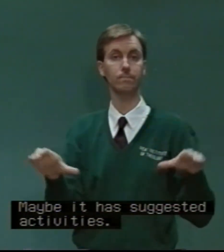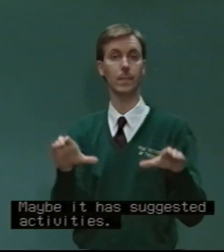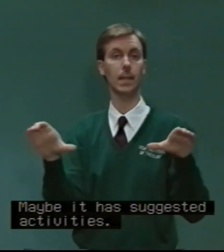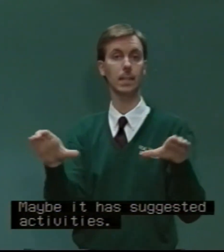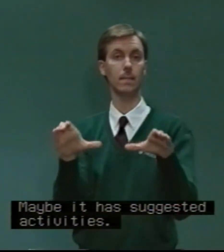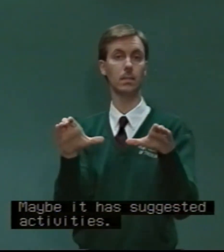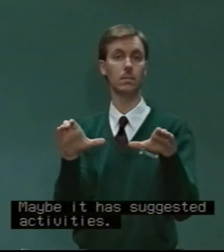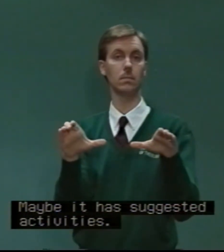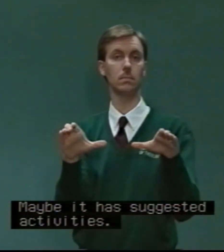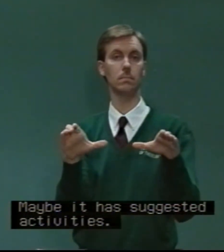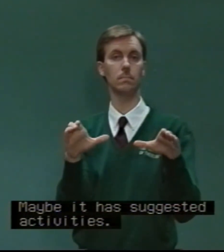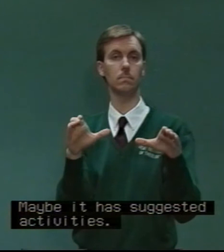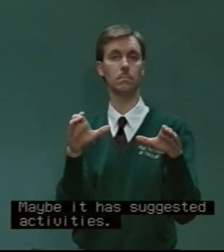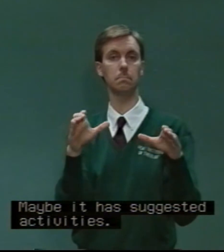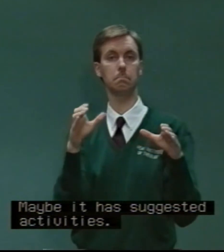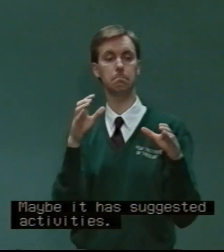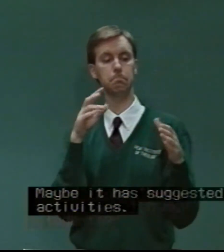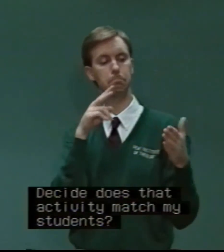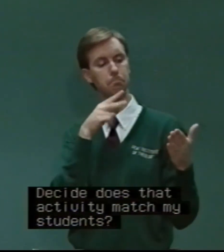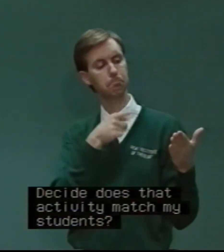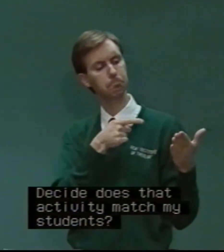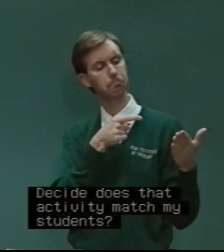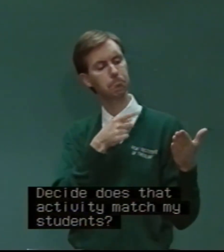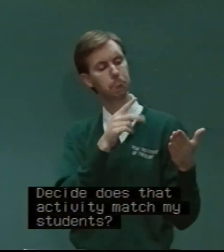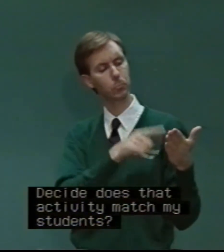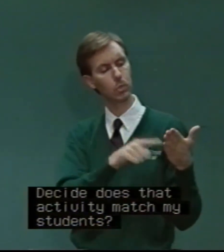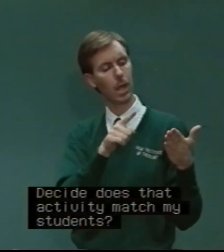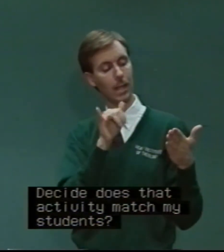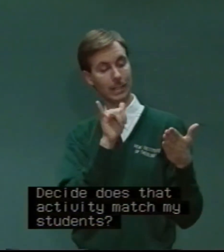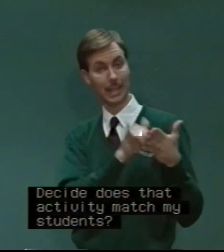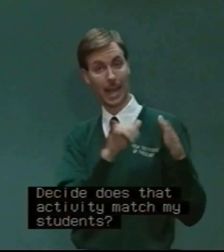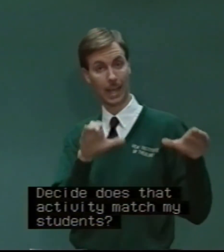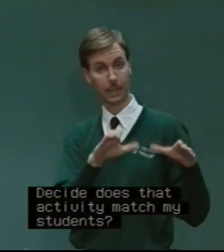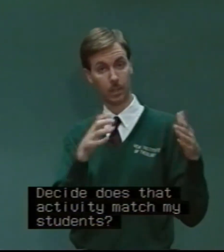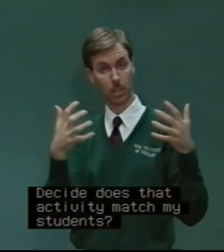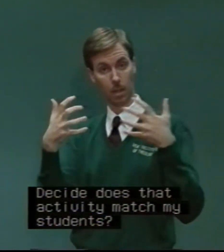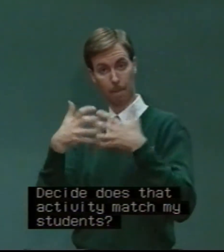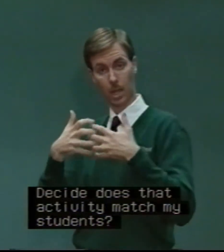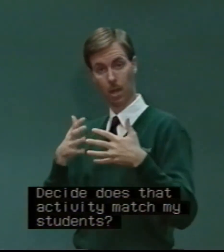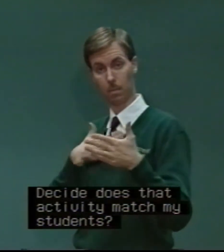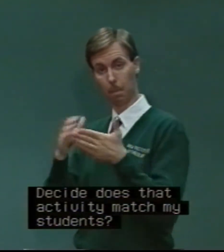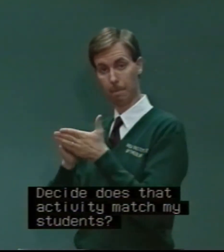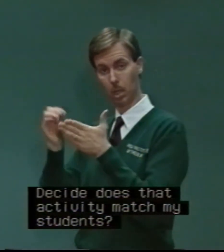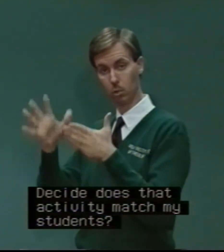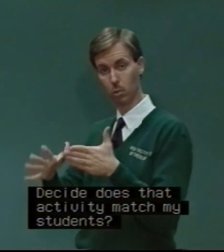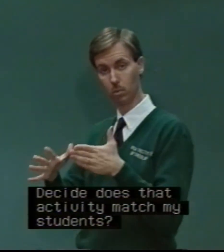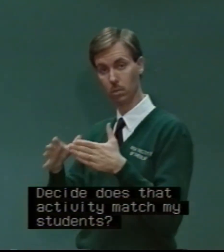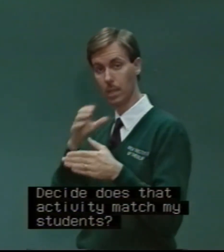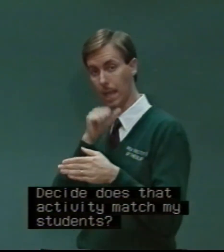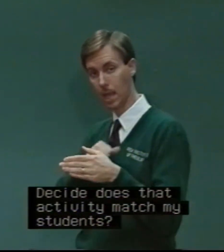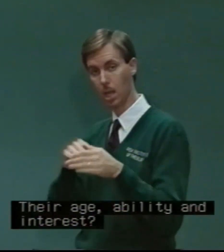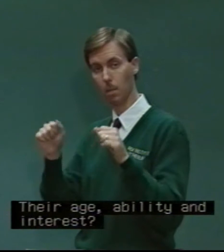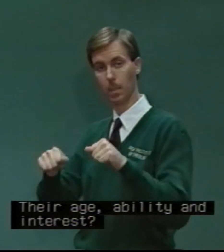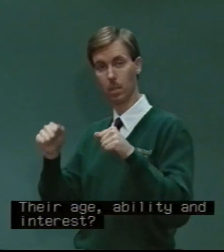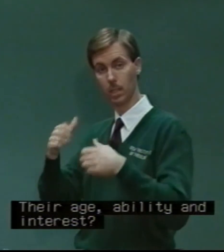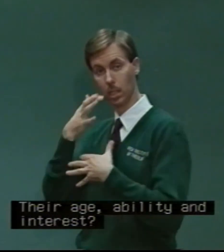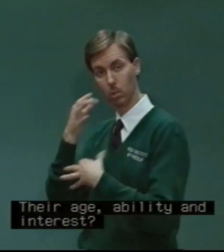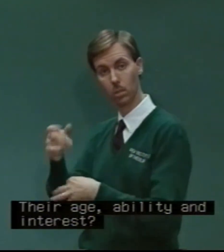Maybe it has suggested activities. Decide, does that activity match my students? Their